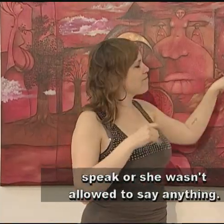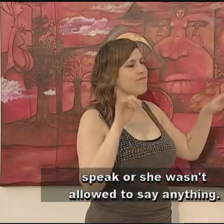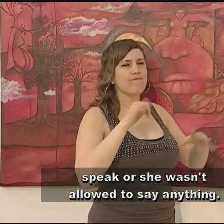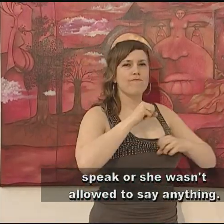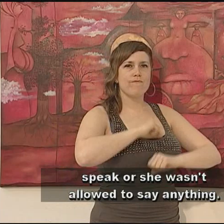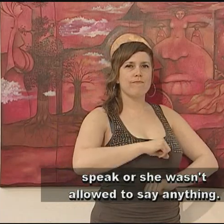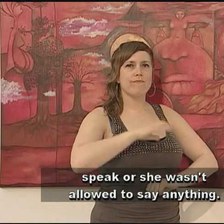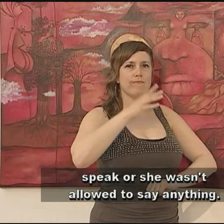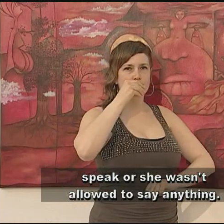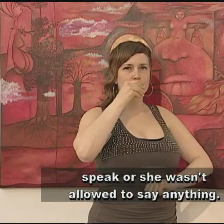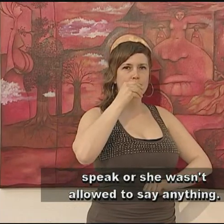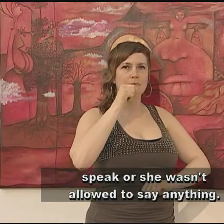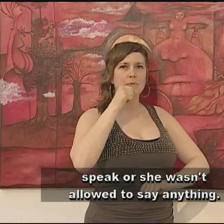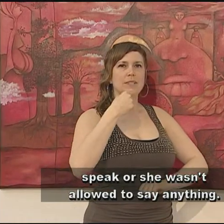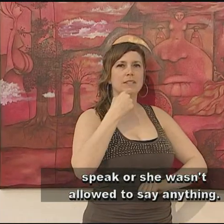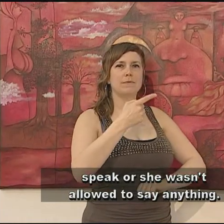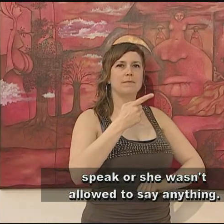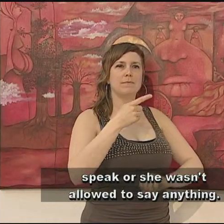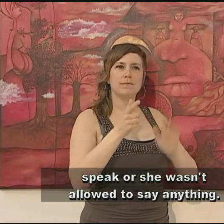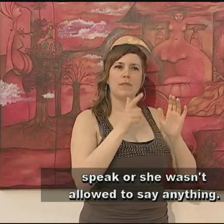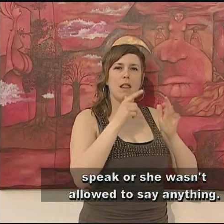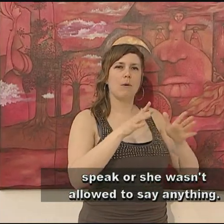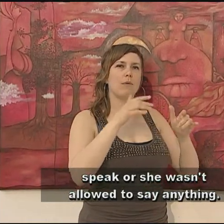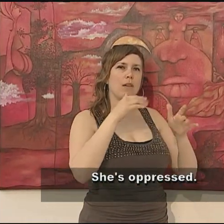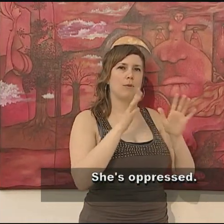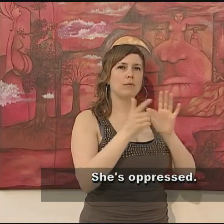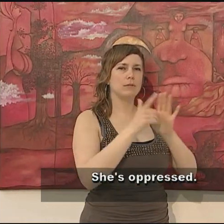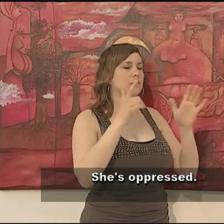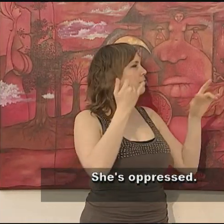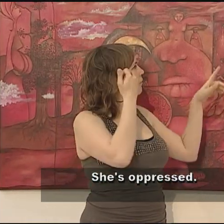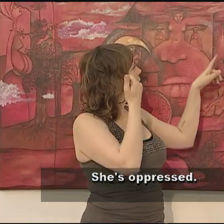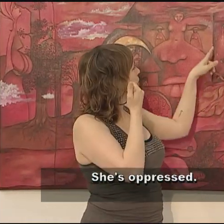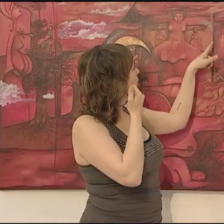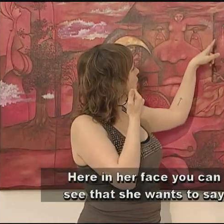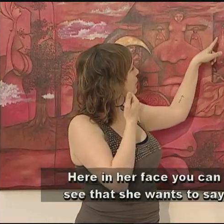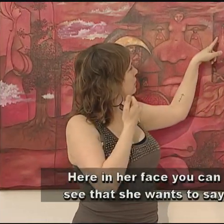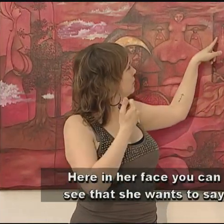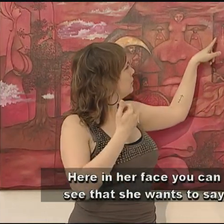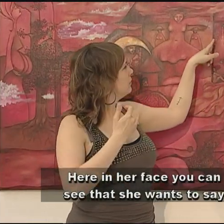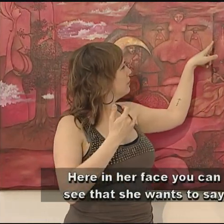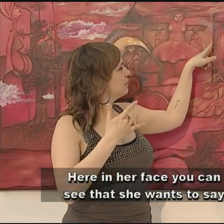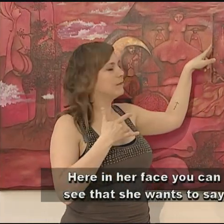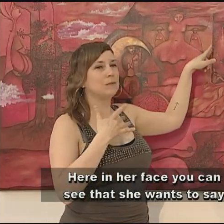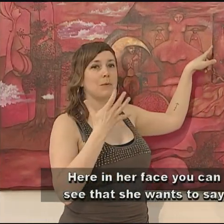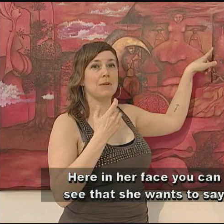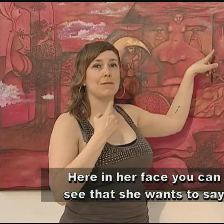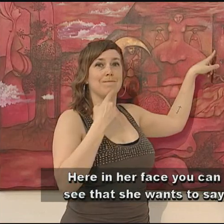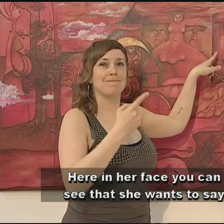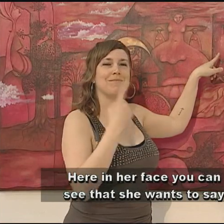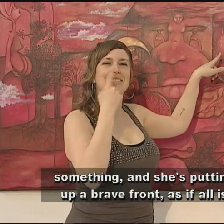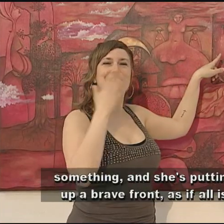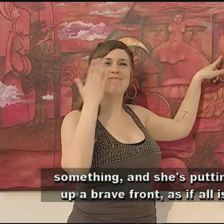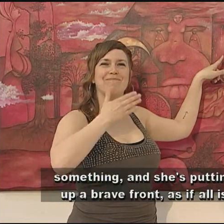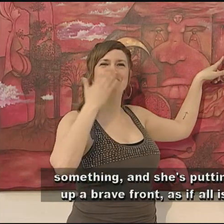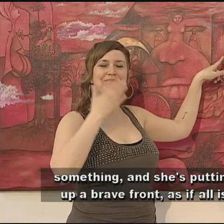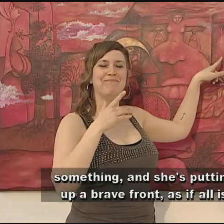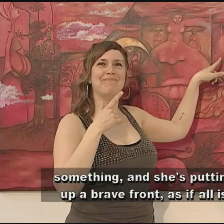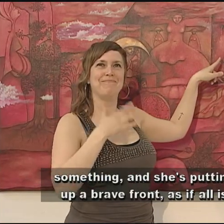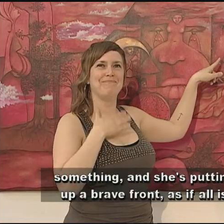to speak, where she wasn't allowed to say anything. She's oppressed. Here in her face, you can see that she wants to say